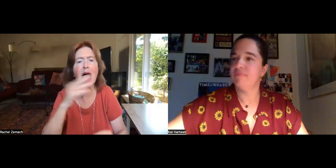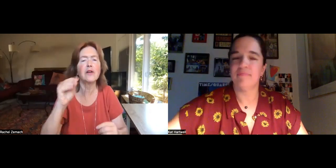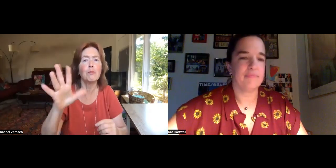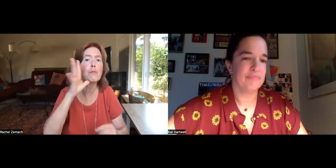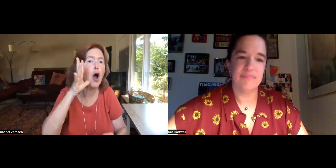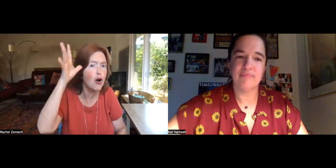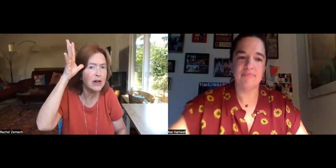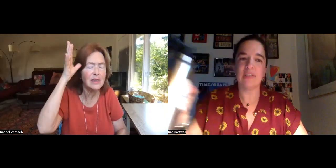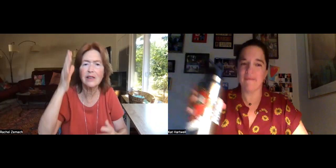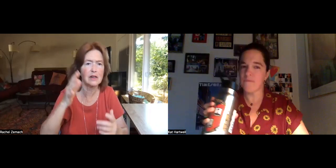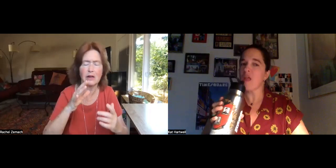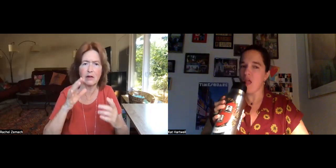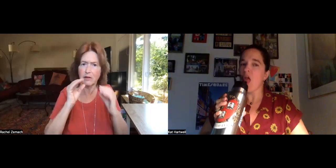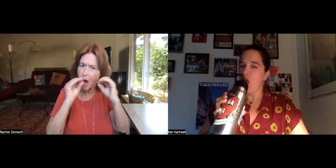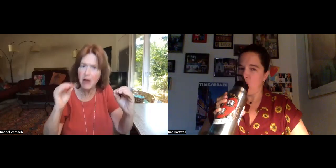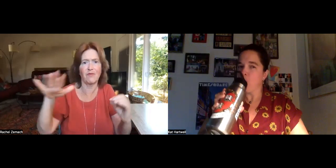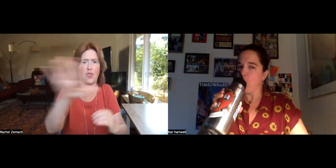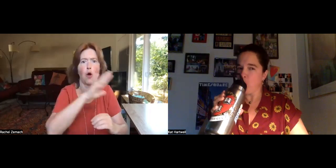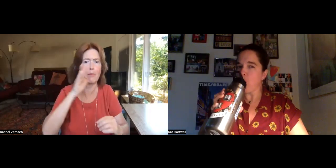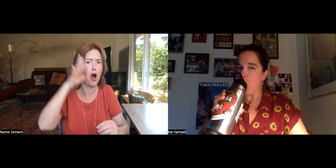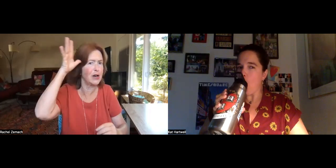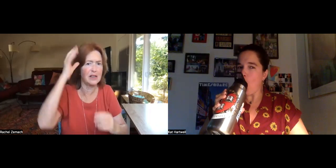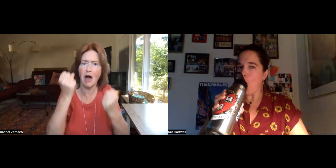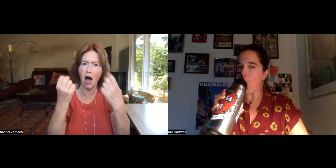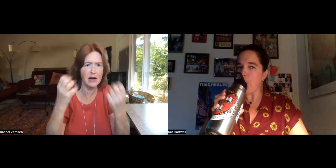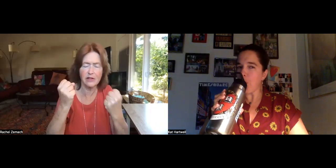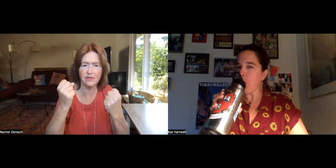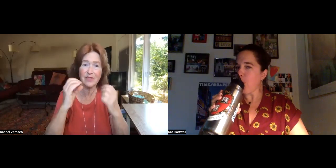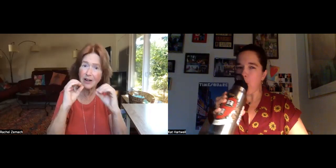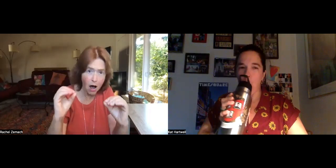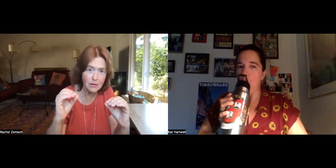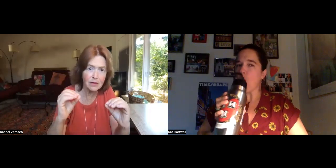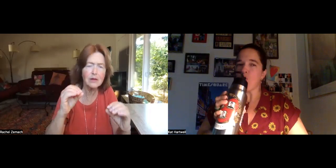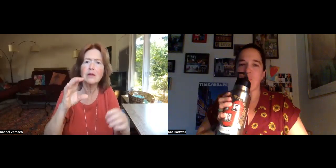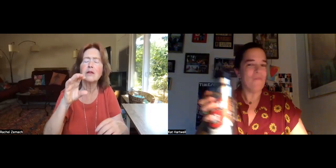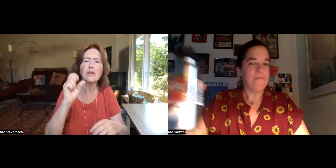And parents, none of their parents on it. None. So,